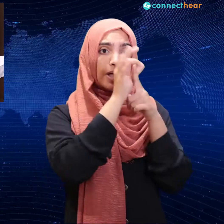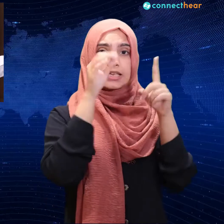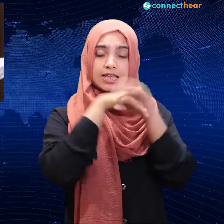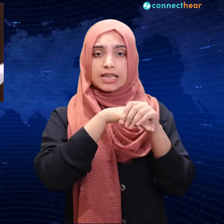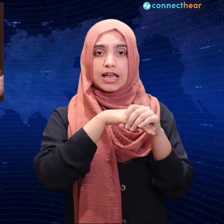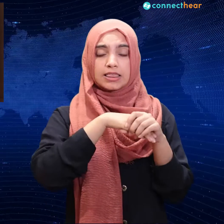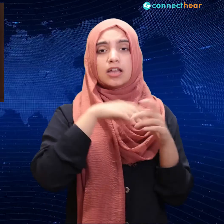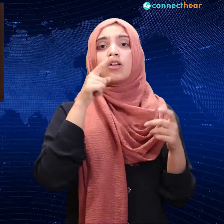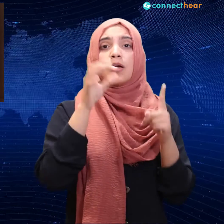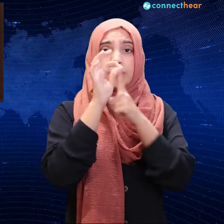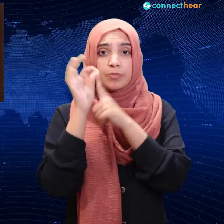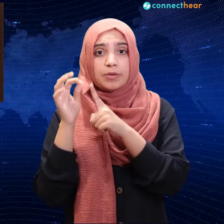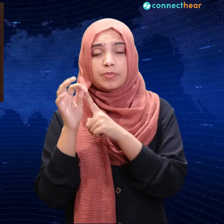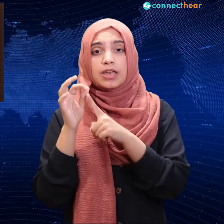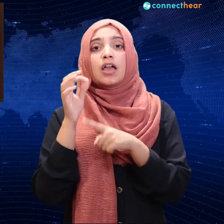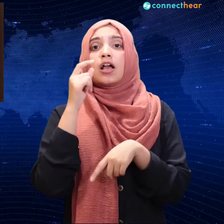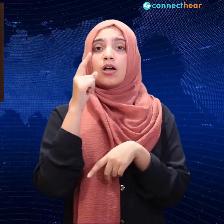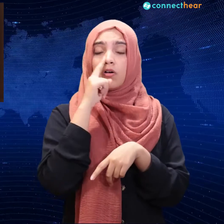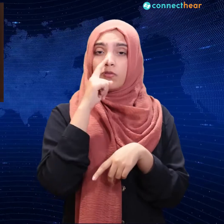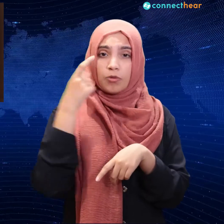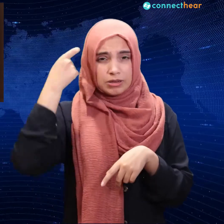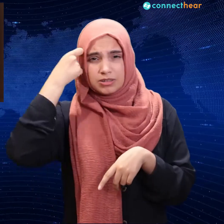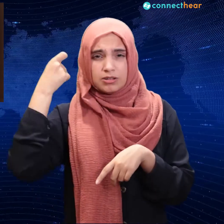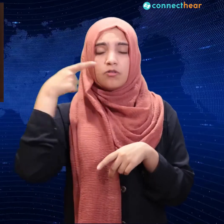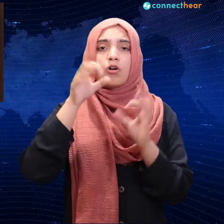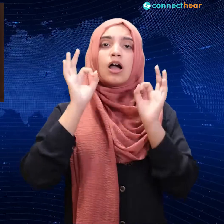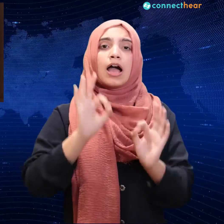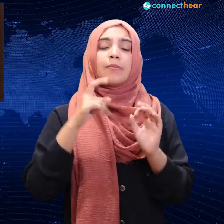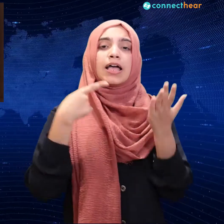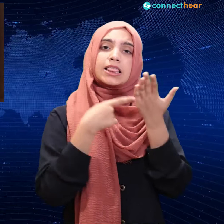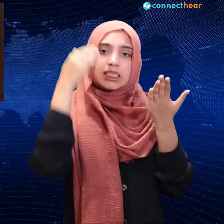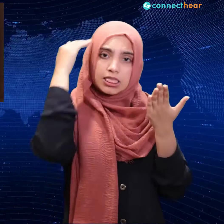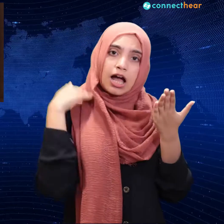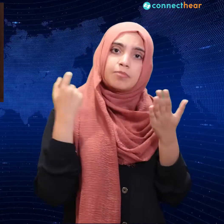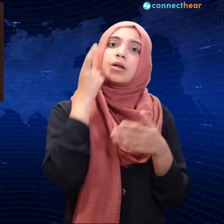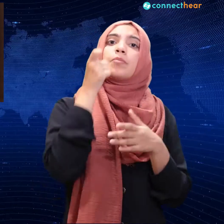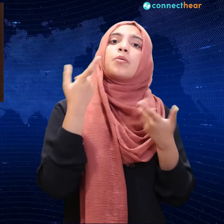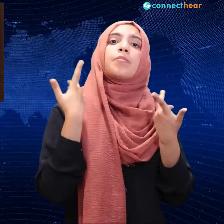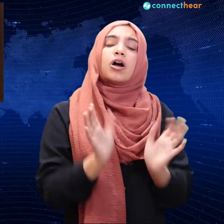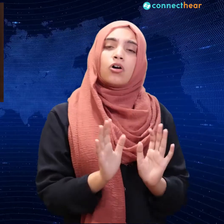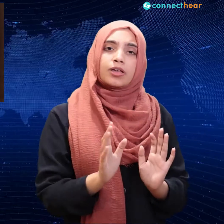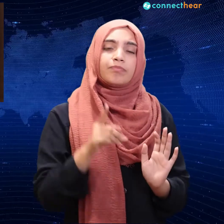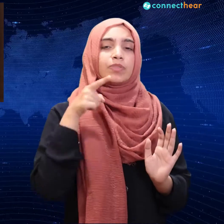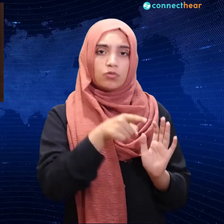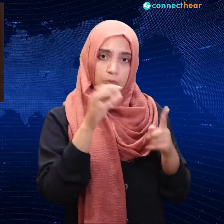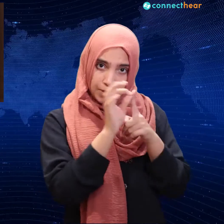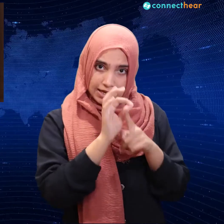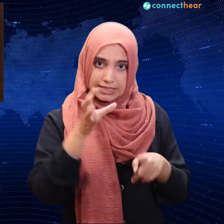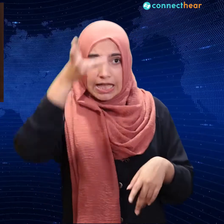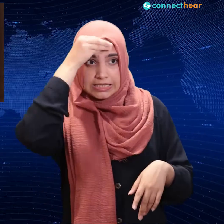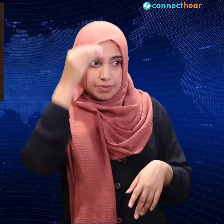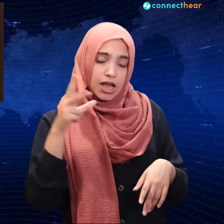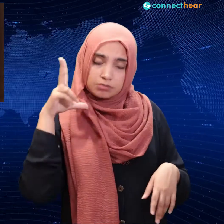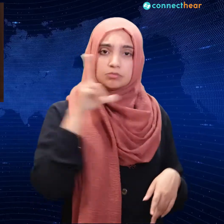with the US. So was Pakistan in a position to then take on the Afghan Taliban? Our heads of state